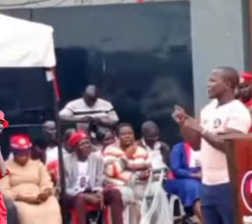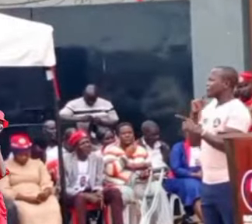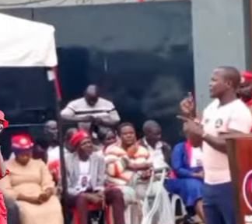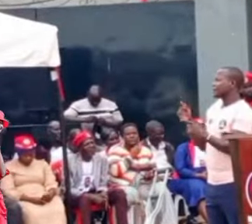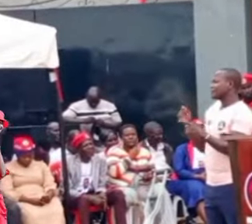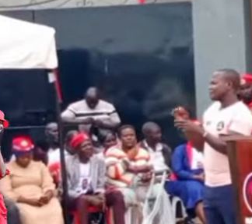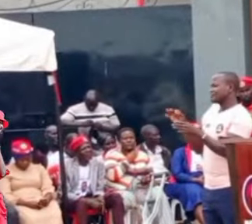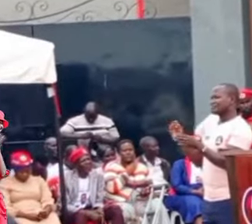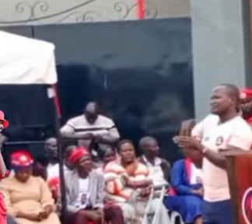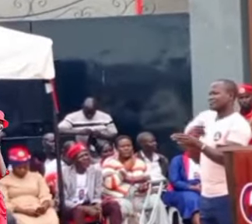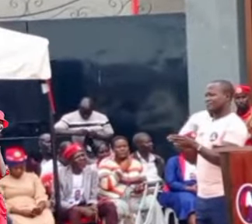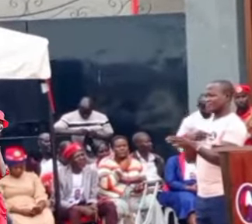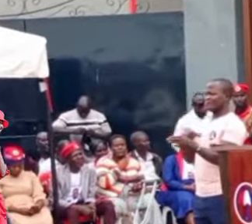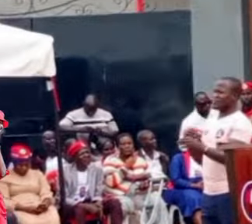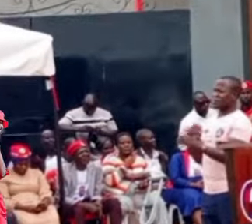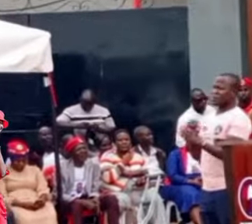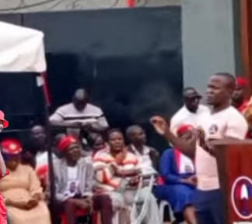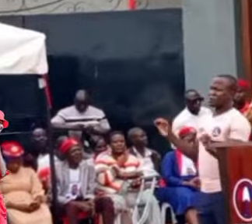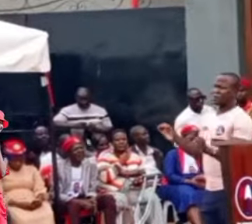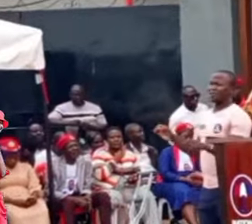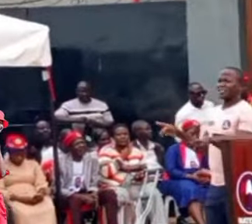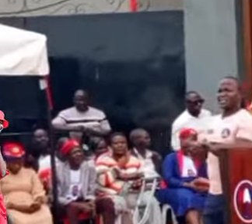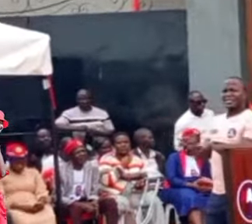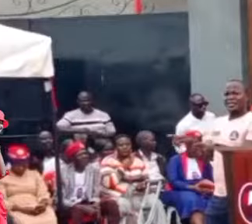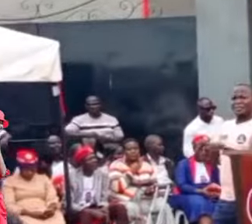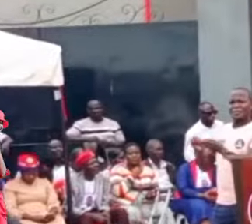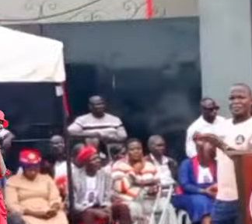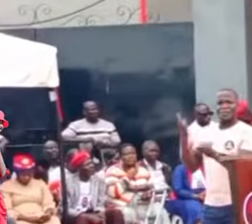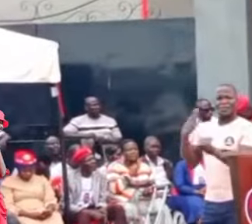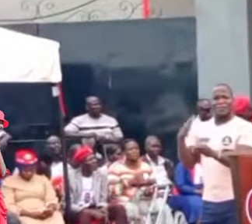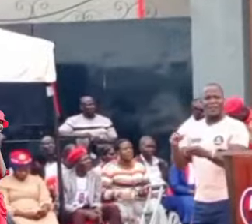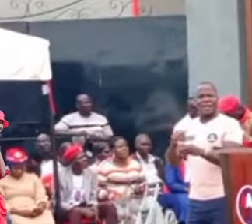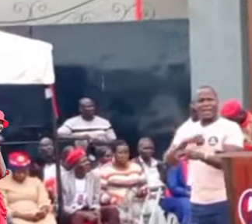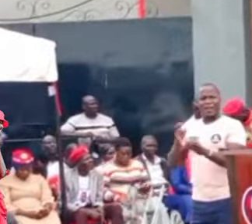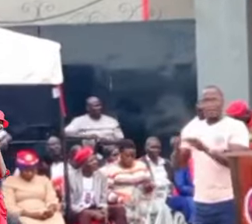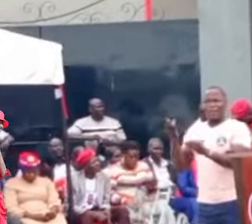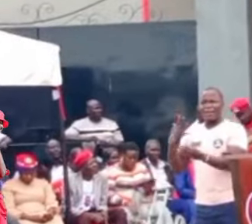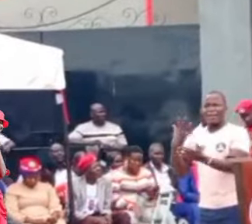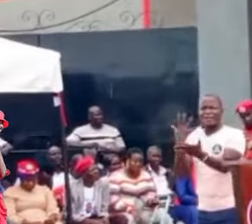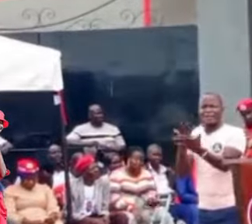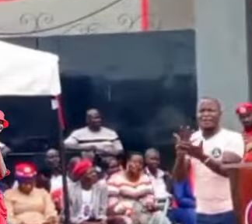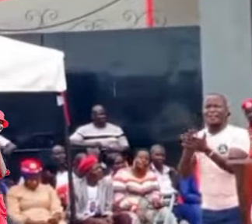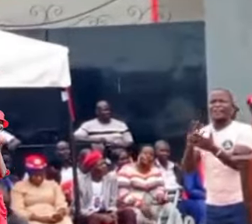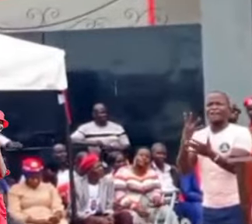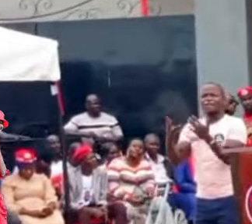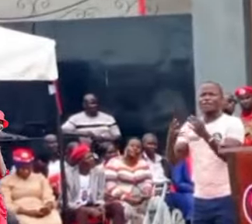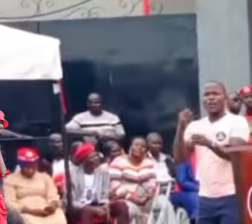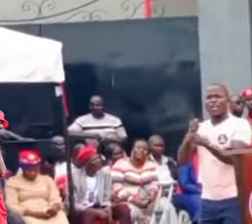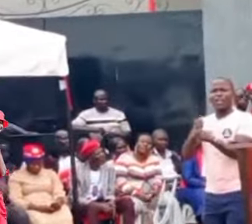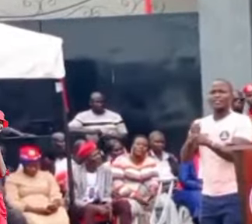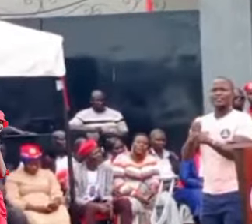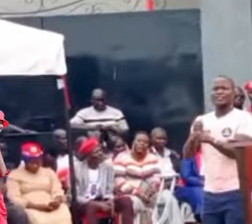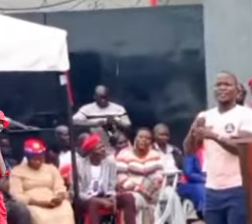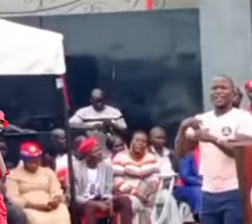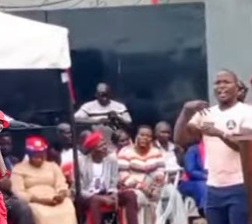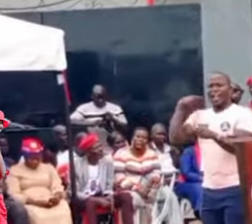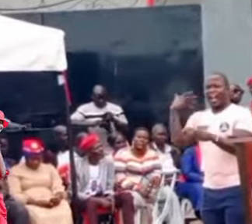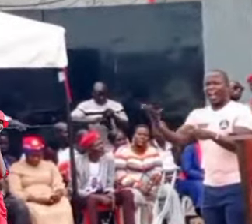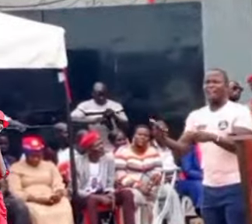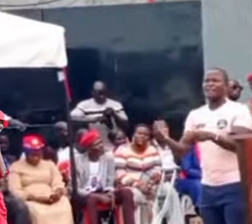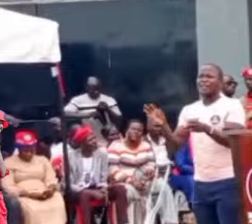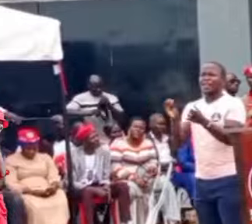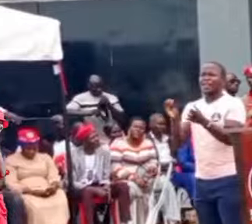musango kifaanani ne baganda baffe abalala bano bebasibye emyaka ena ate okuvayo ne babakkirizisa